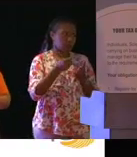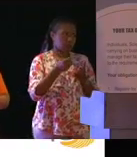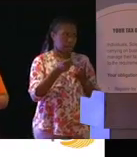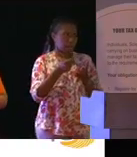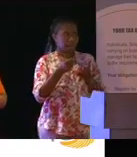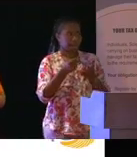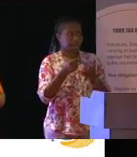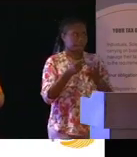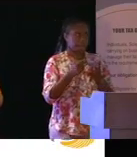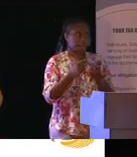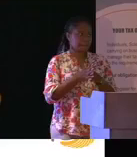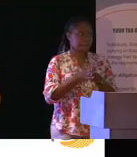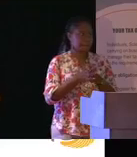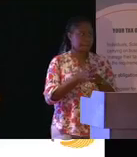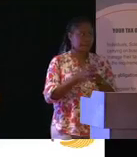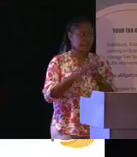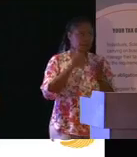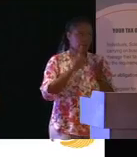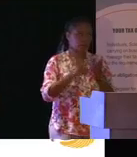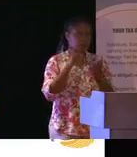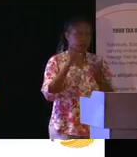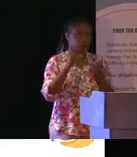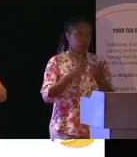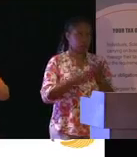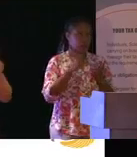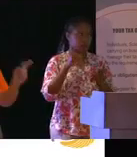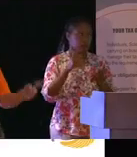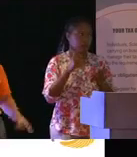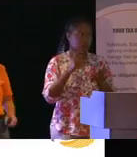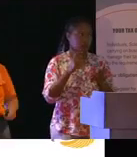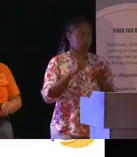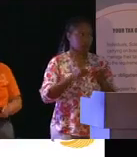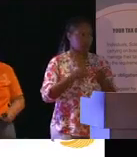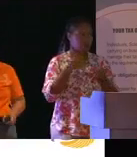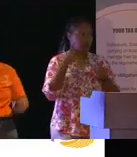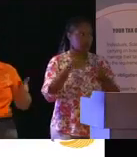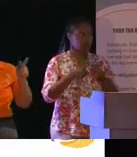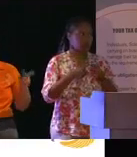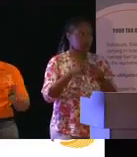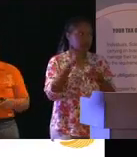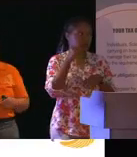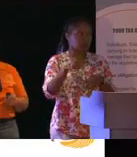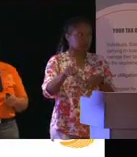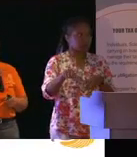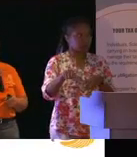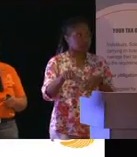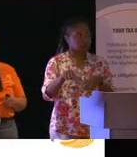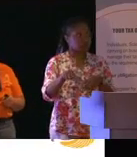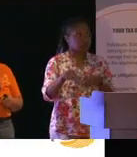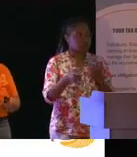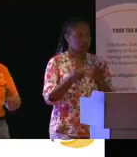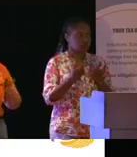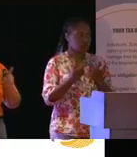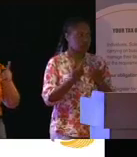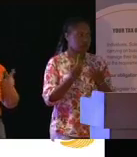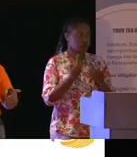your tax type, and the tax period. No any other information must be indicated on